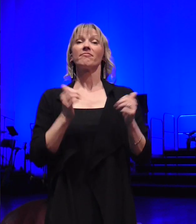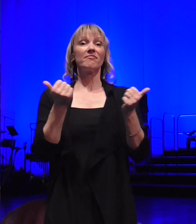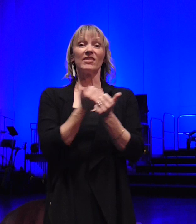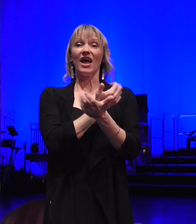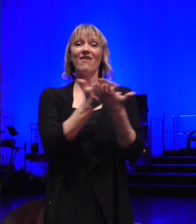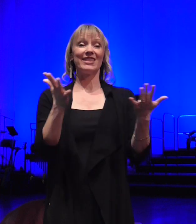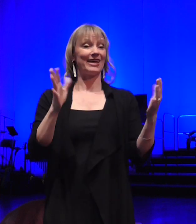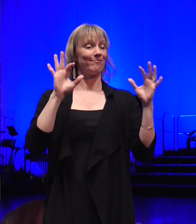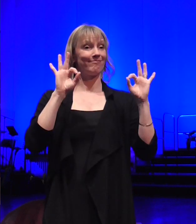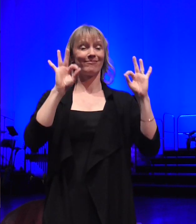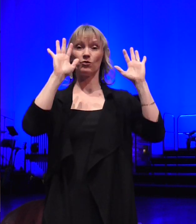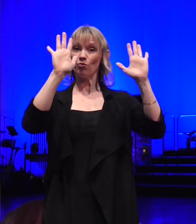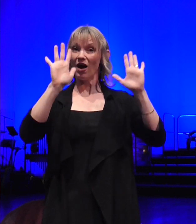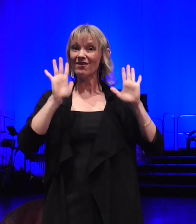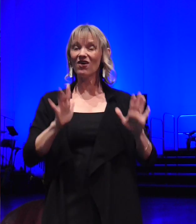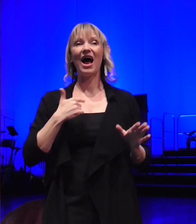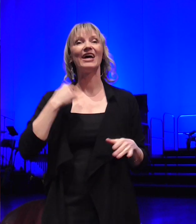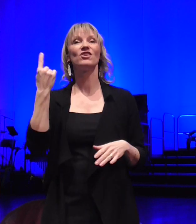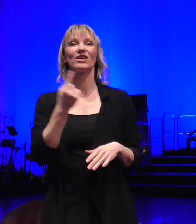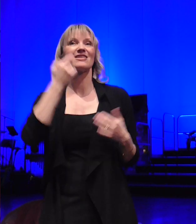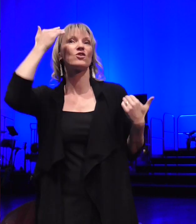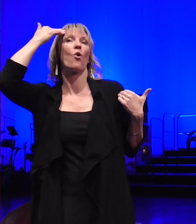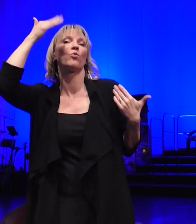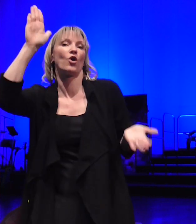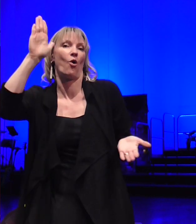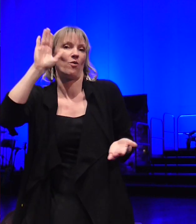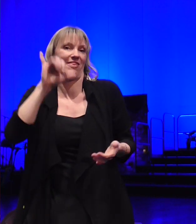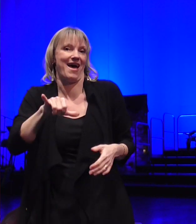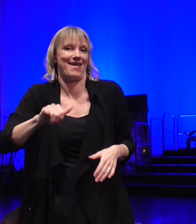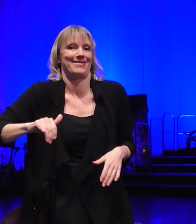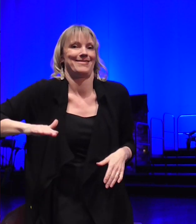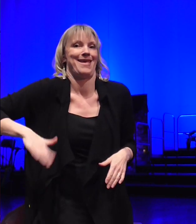Everything is just wonderful. I just don't know it yet.